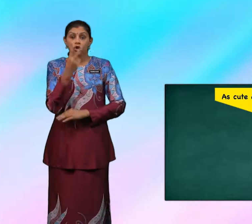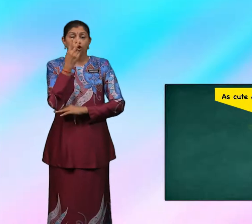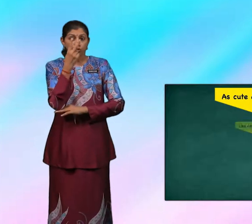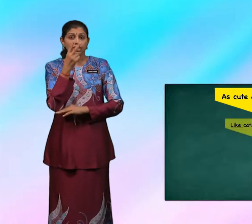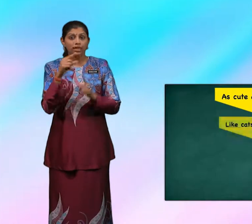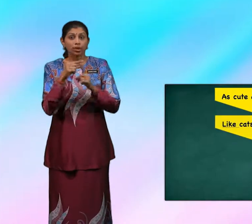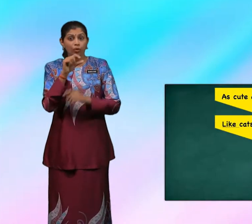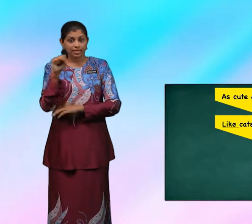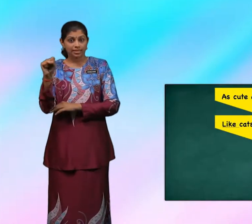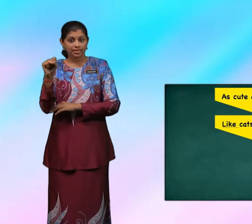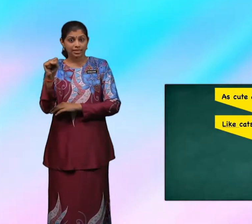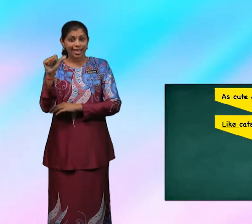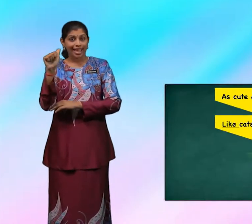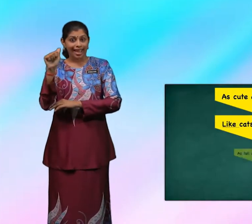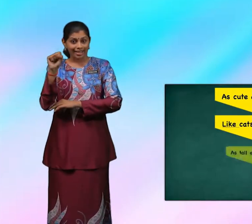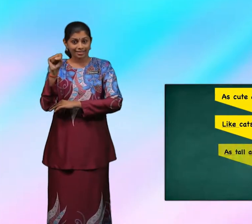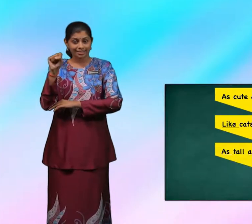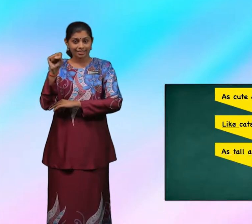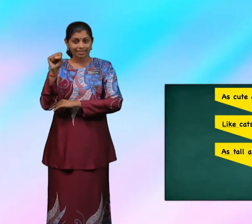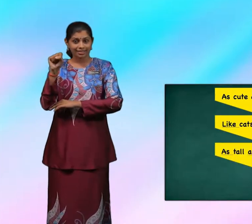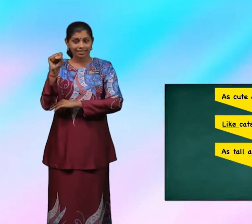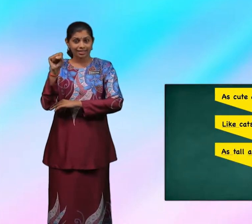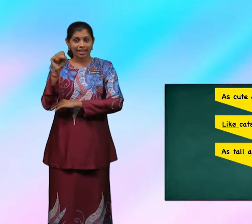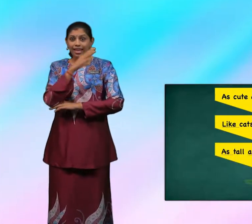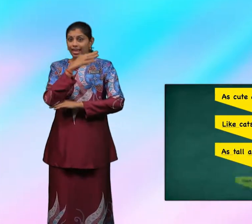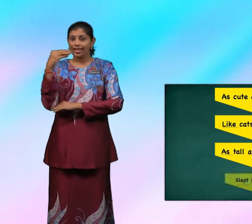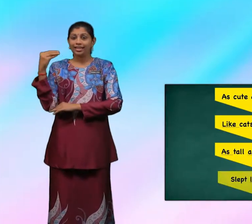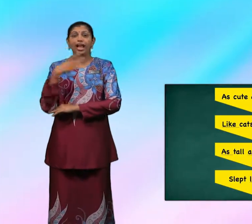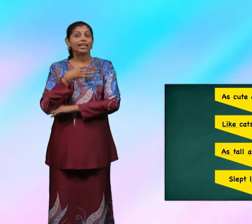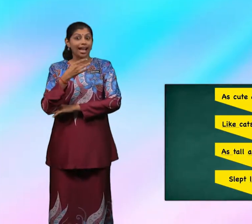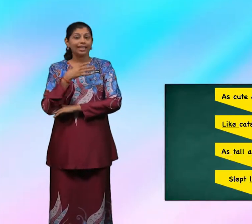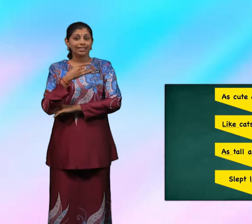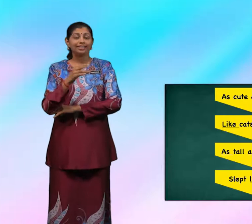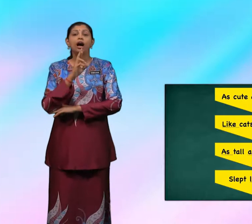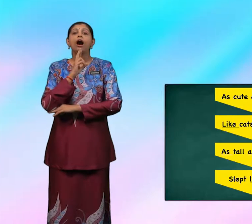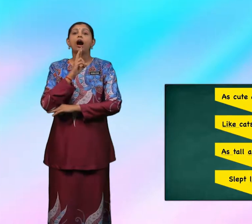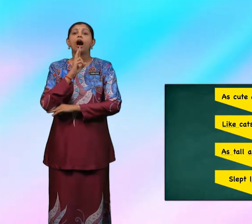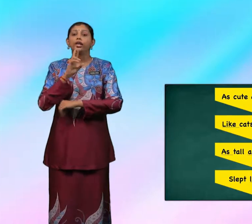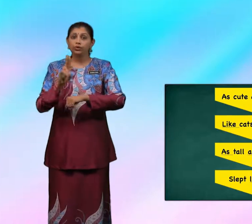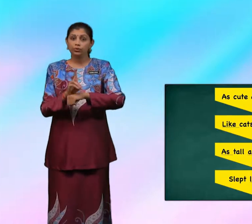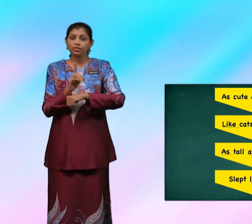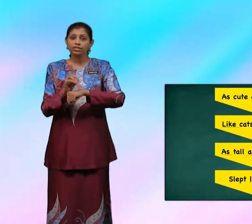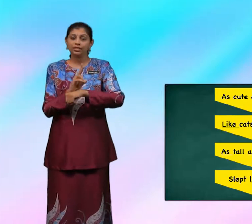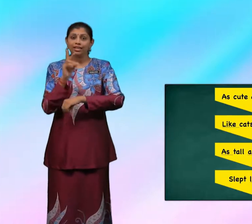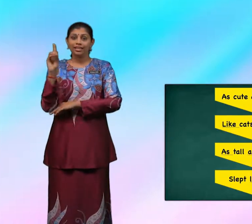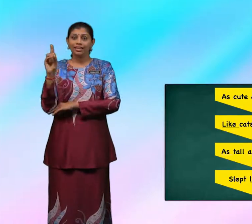You see the words as and like are used